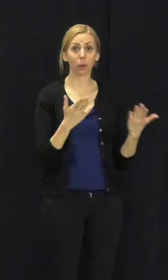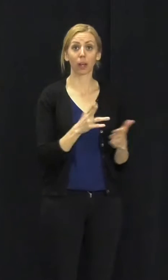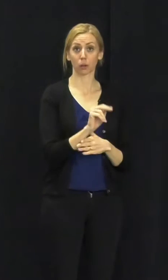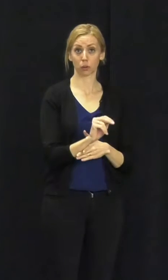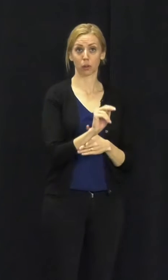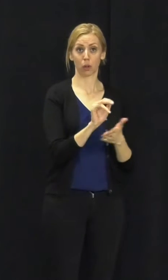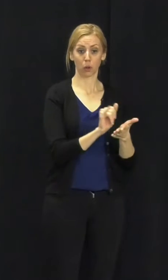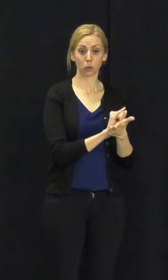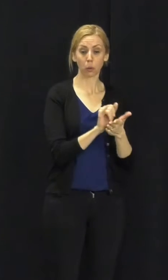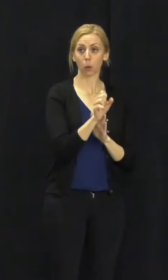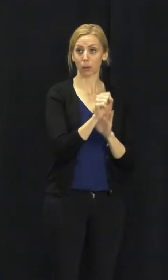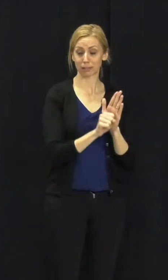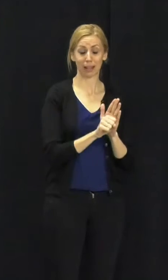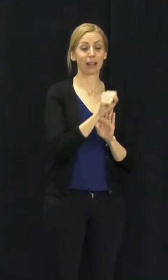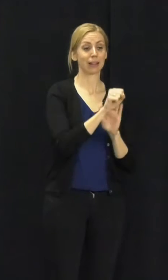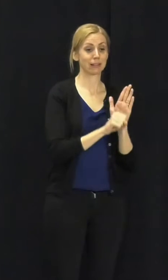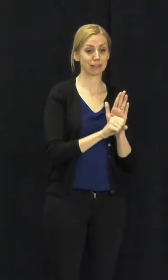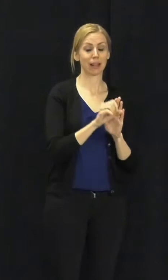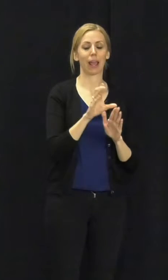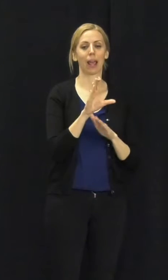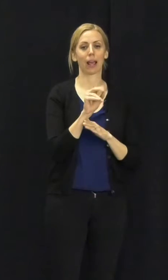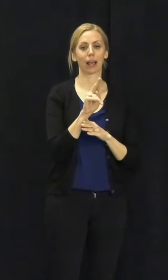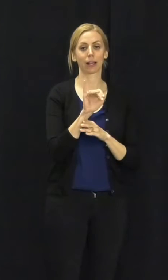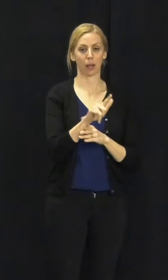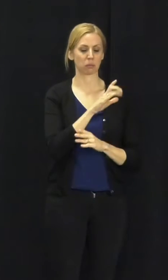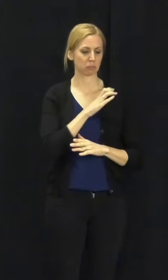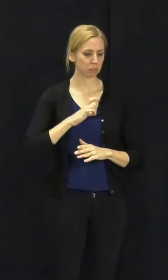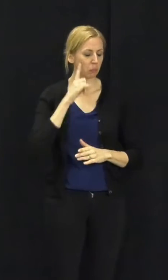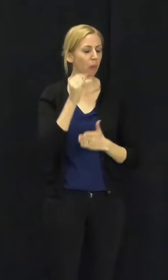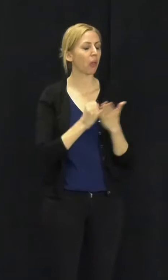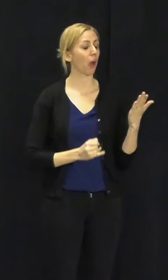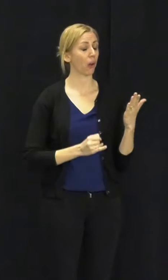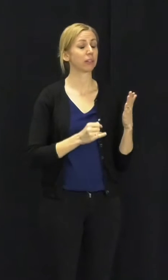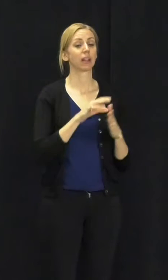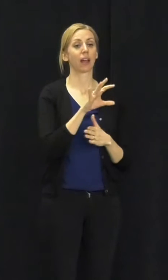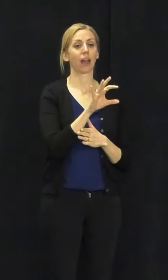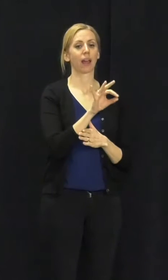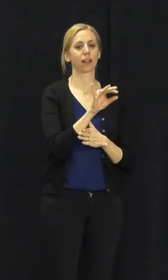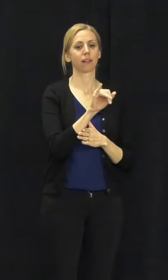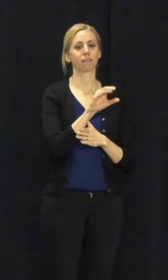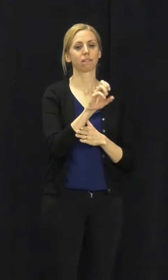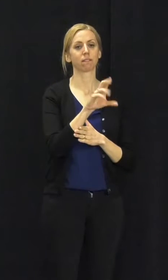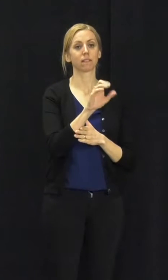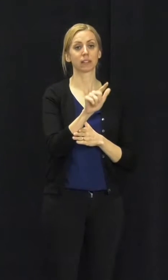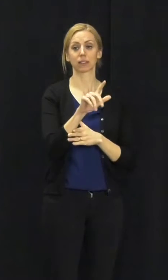Our group is called Disability Arts NYC, and our acronym is DANT,